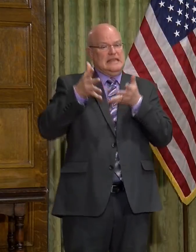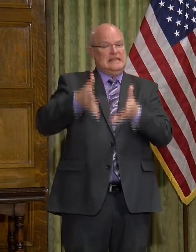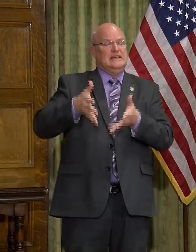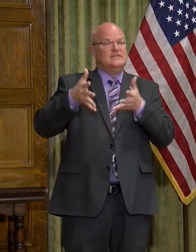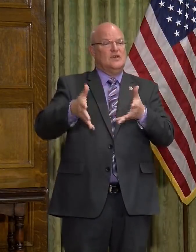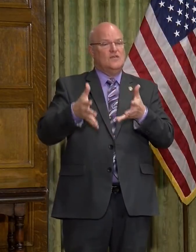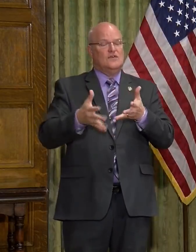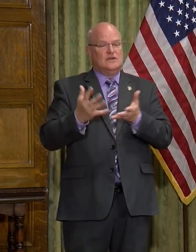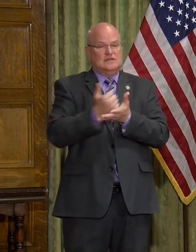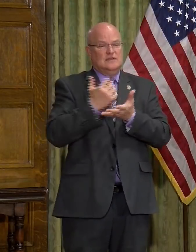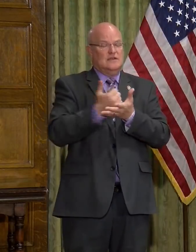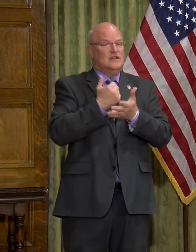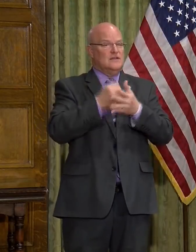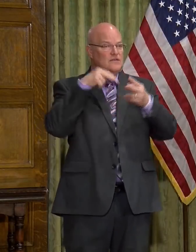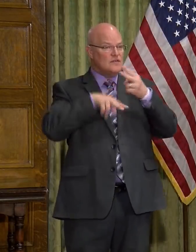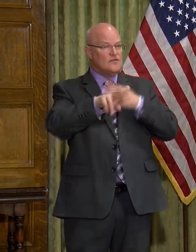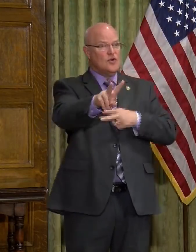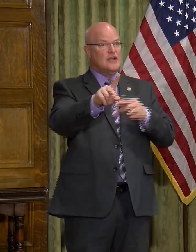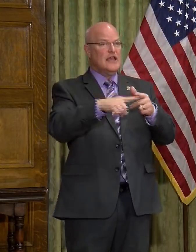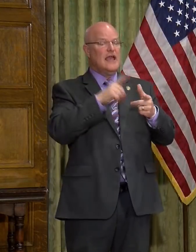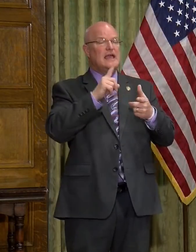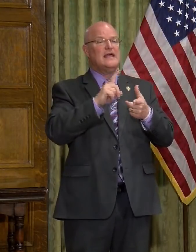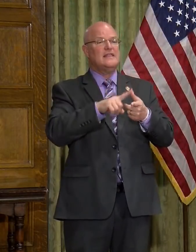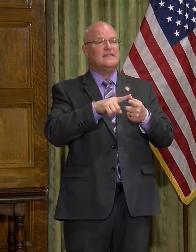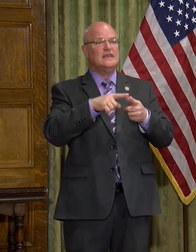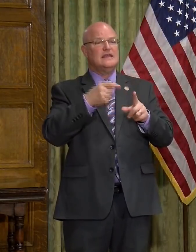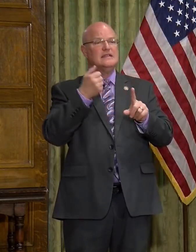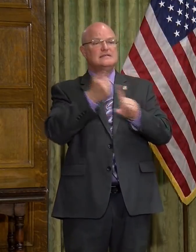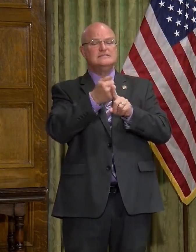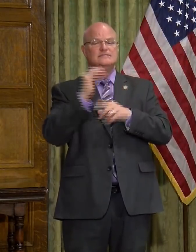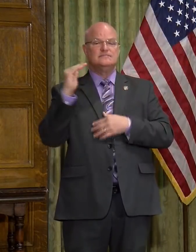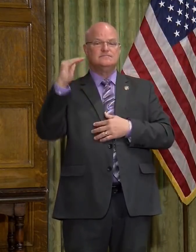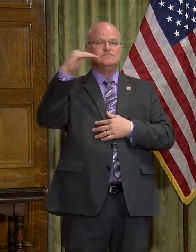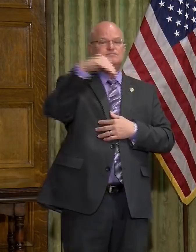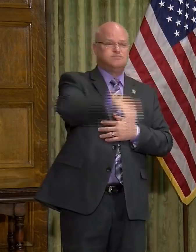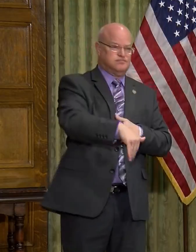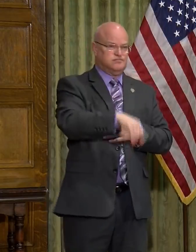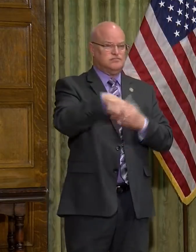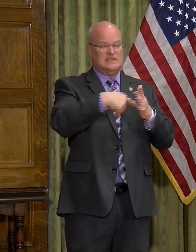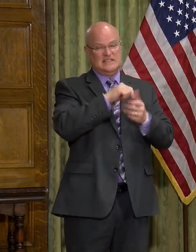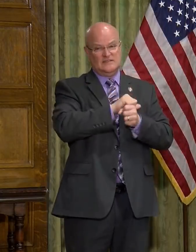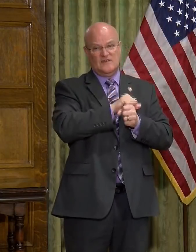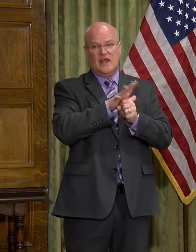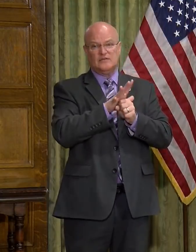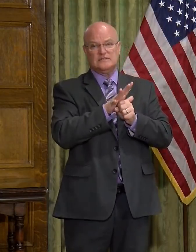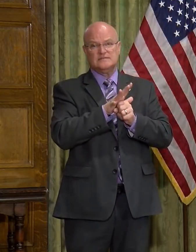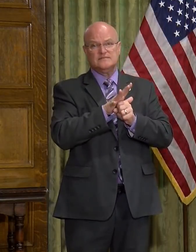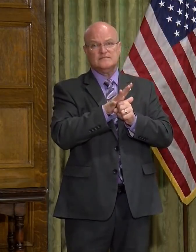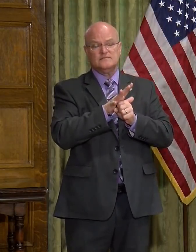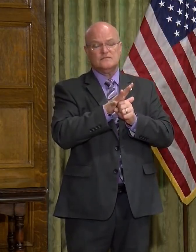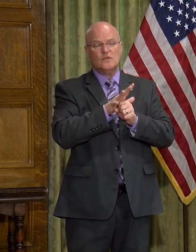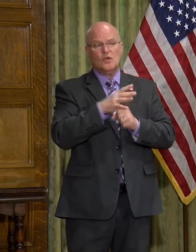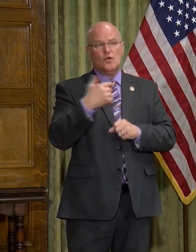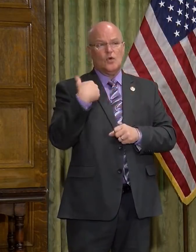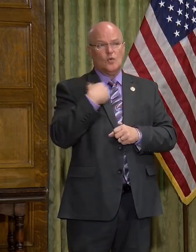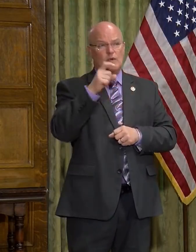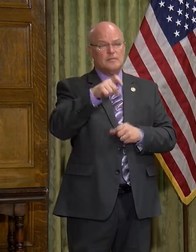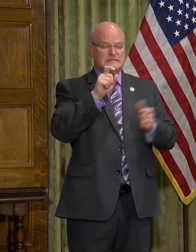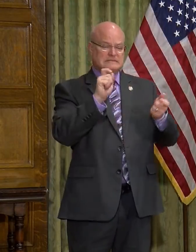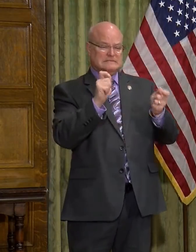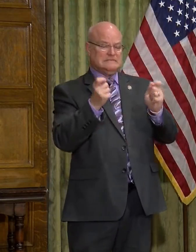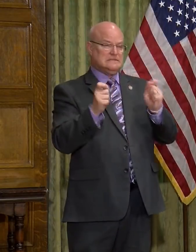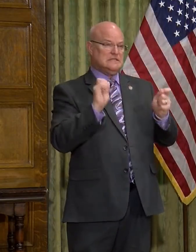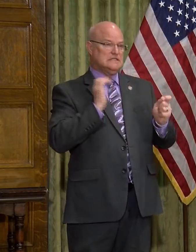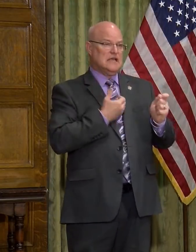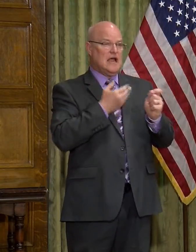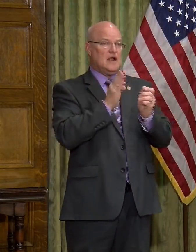more revenues in the forecast, and all of a sudden it took a nosedive because of this virus, and we're having to adjust